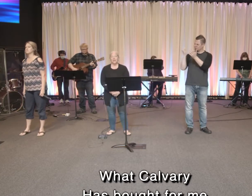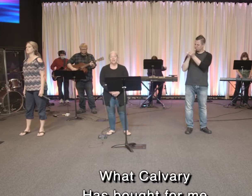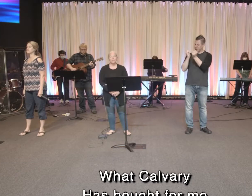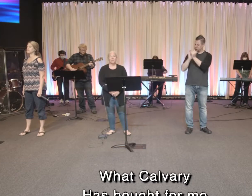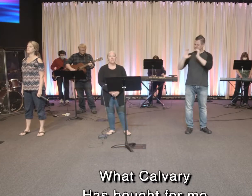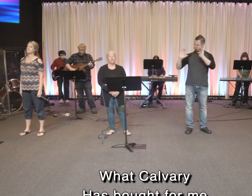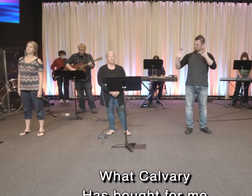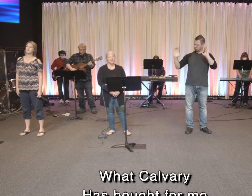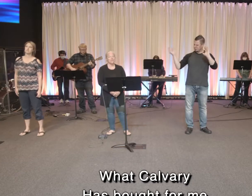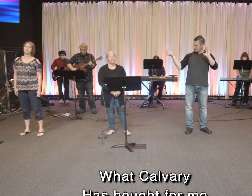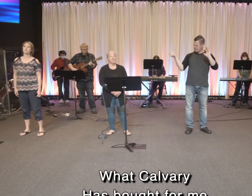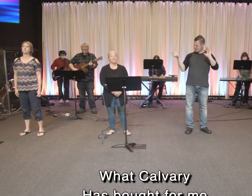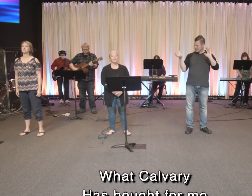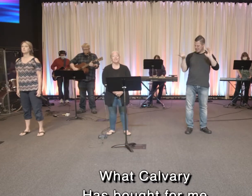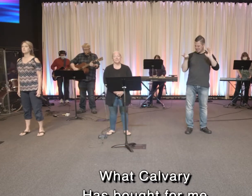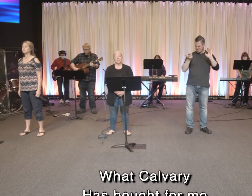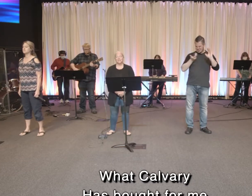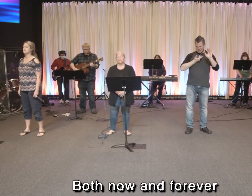has bought for me,